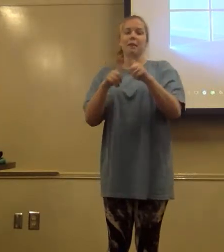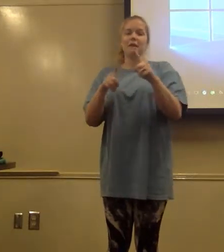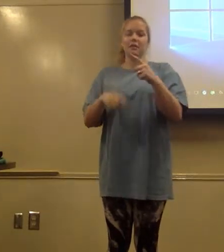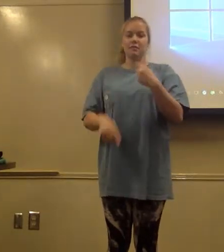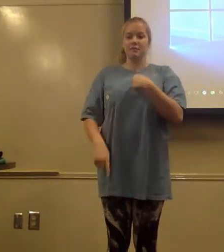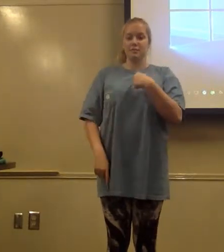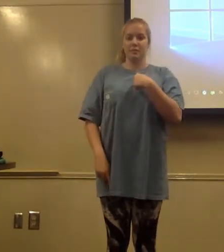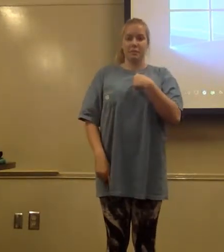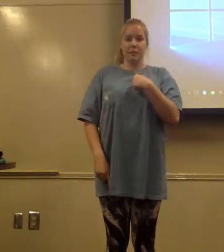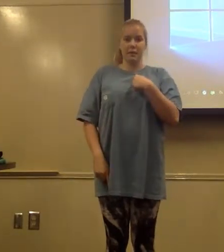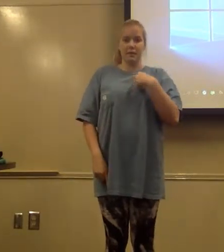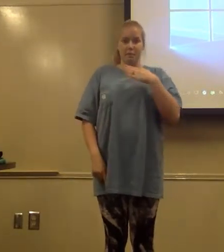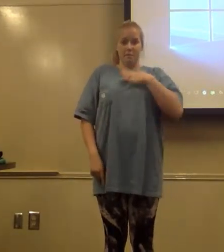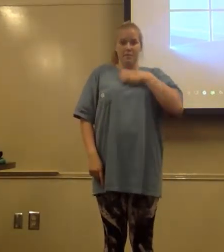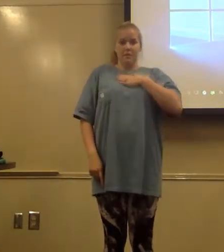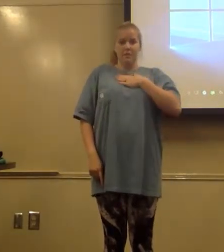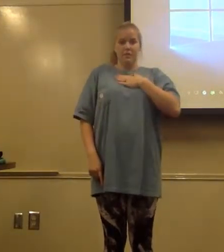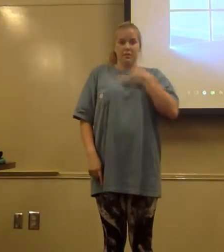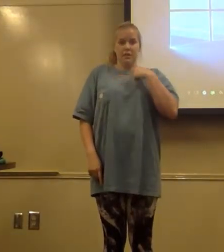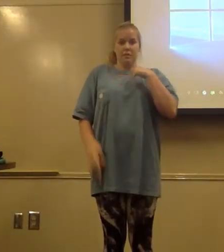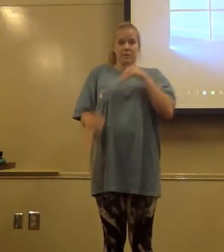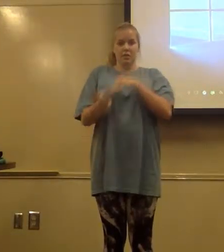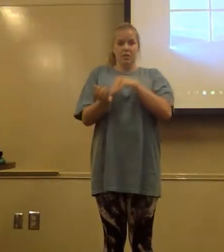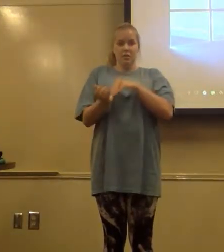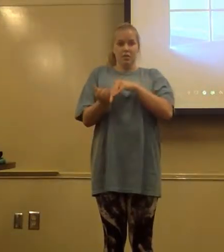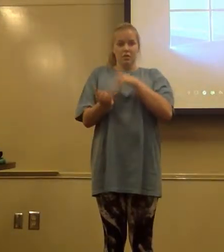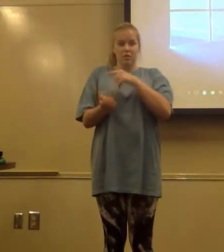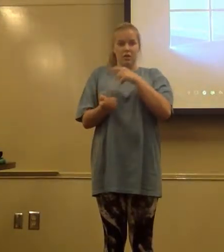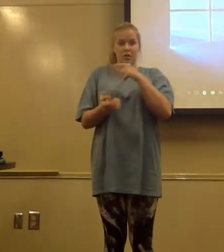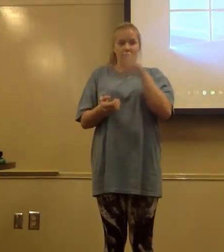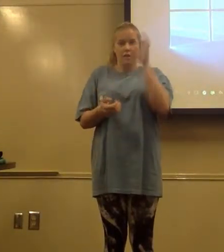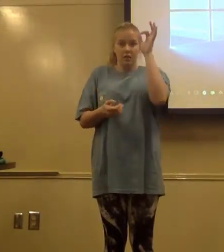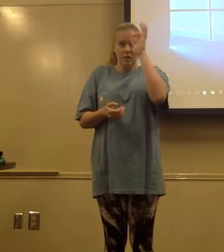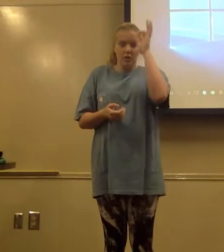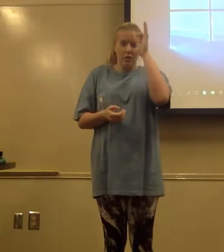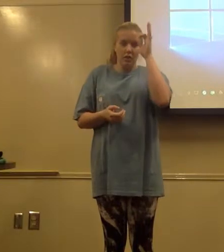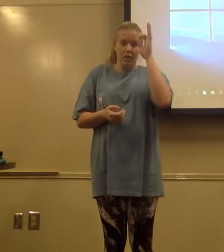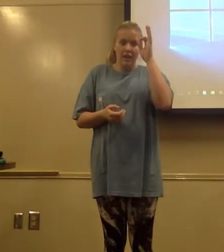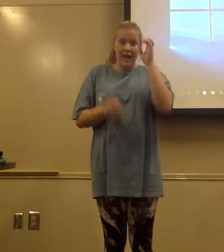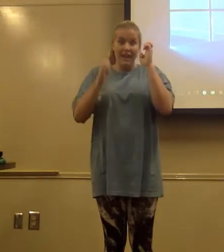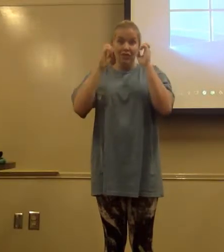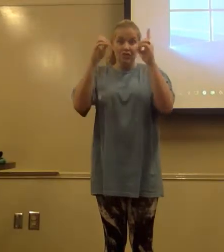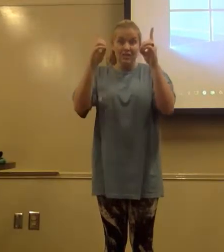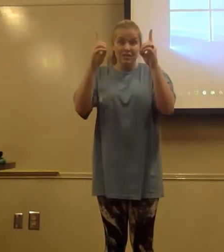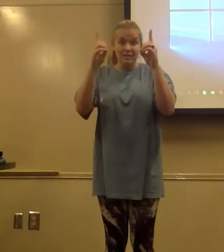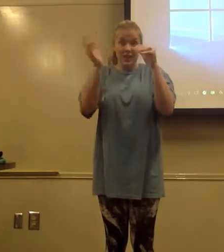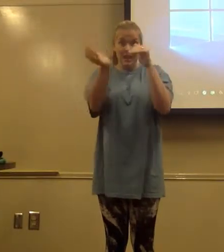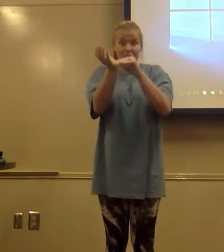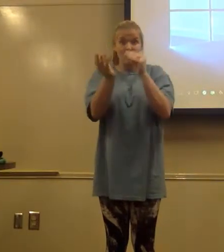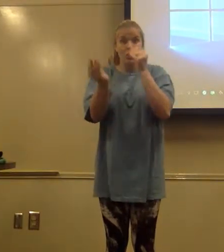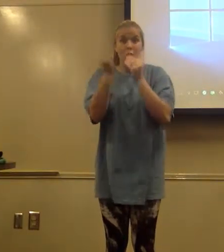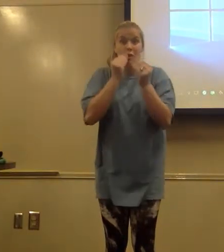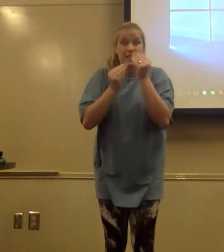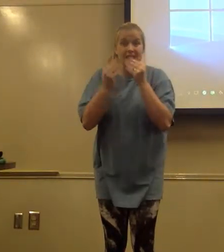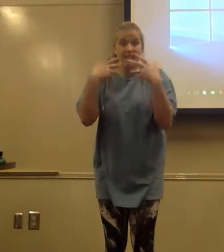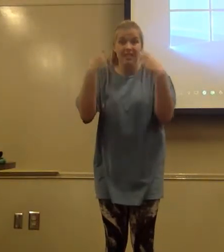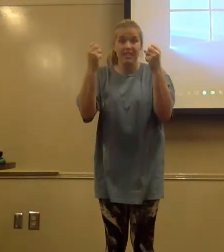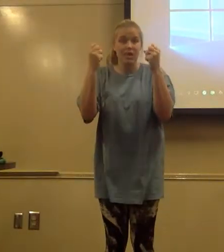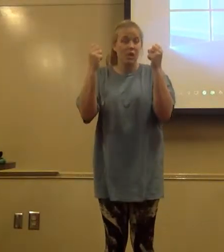severe nutrition deficiency in doctors in education. We just weren't taught this in medical school, so we graduate without these powerful